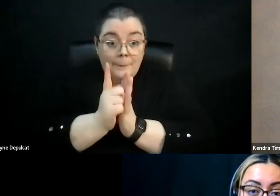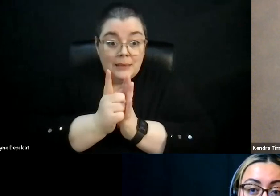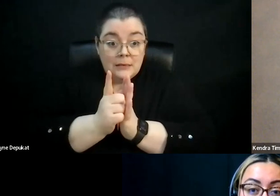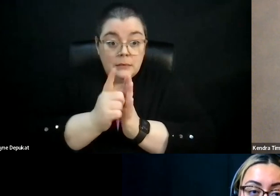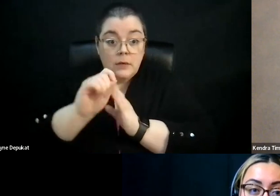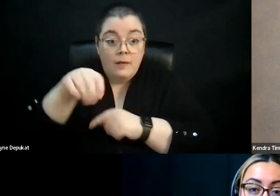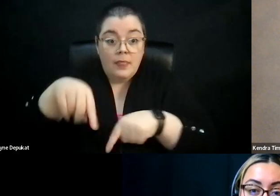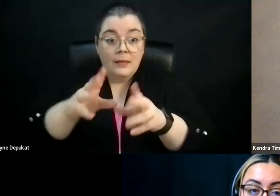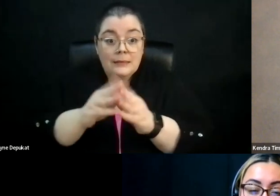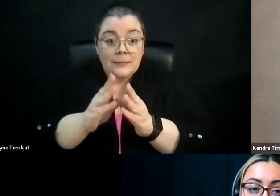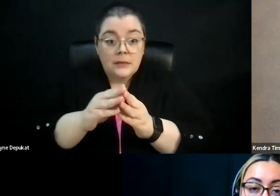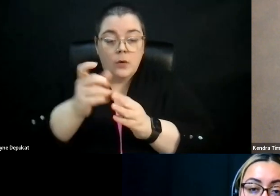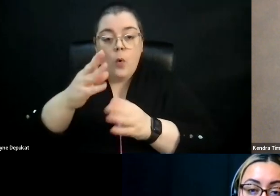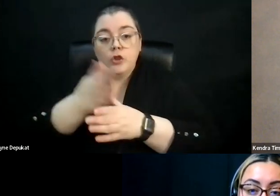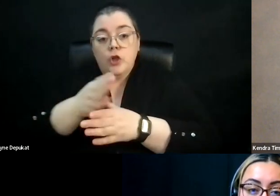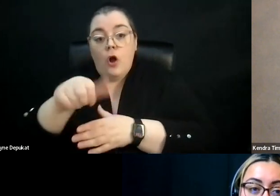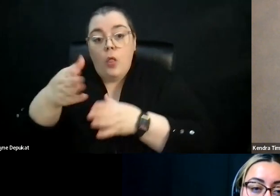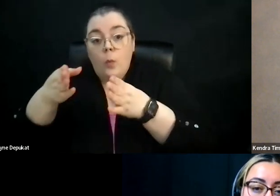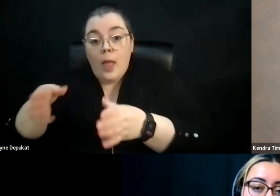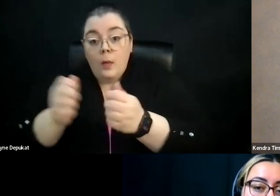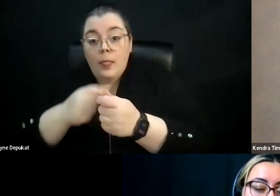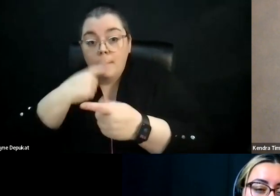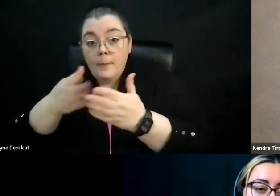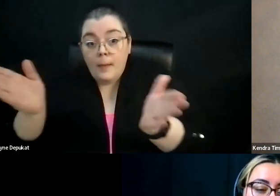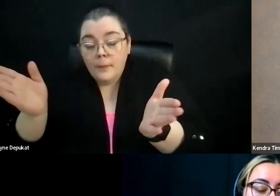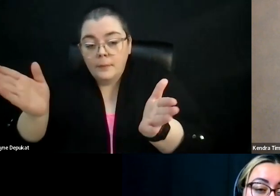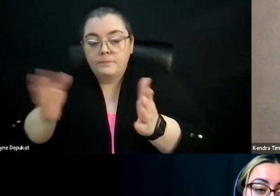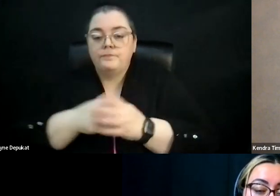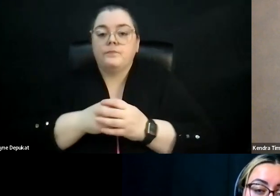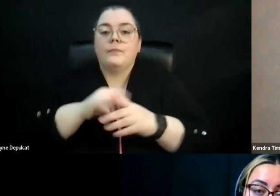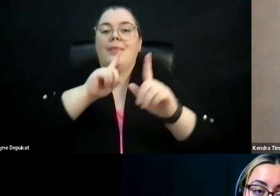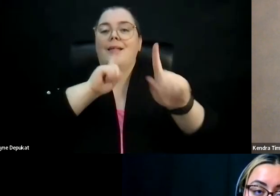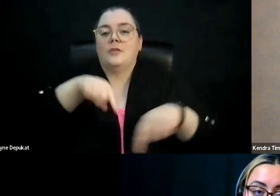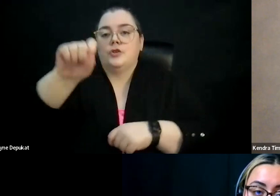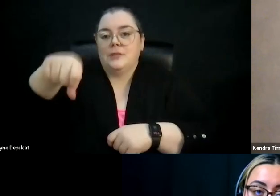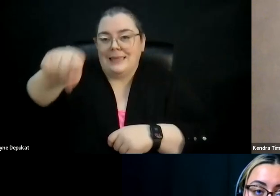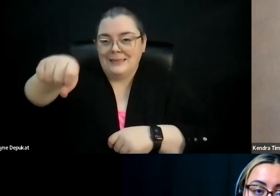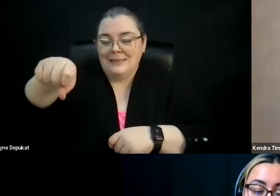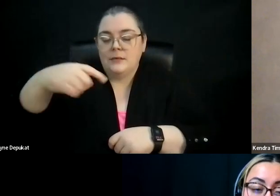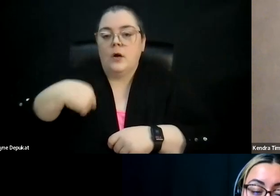be included in the minutes of this meeting or shared another way with the public? The answer is